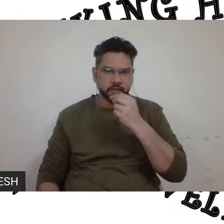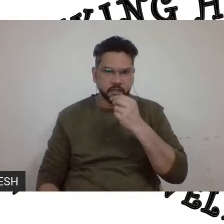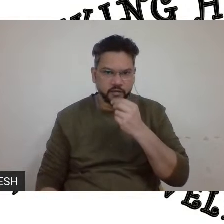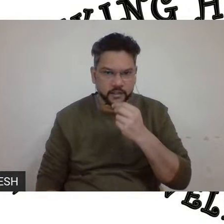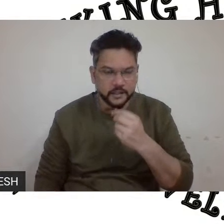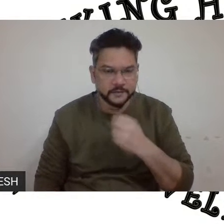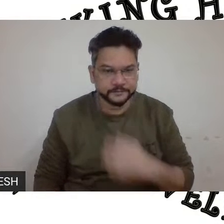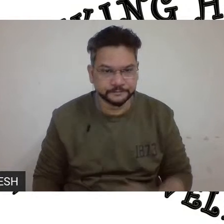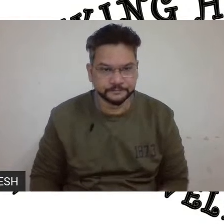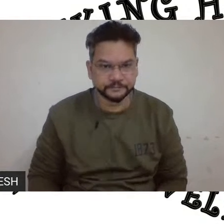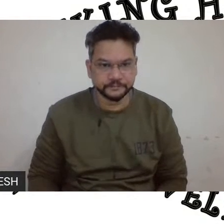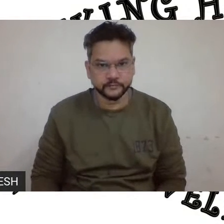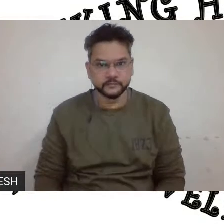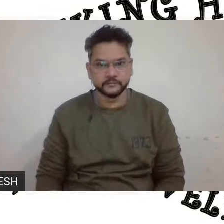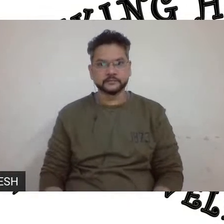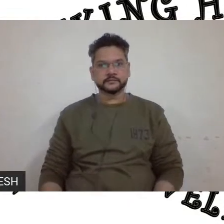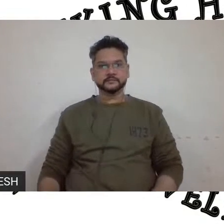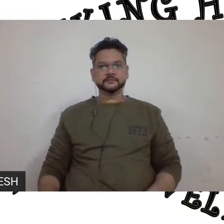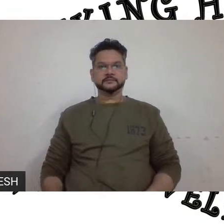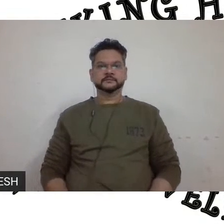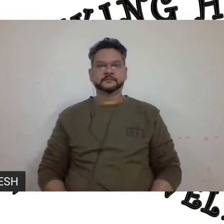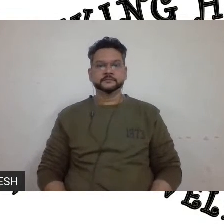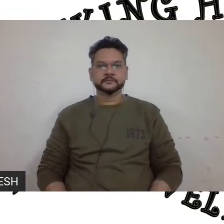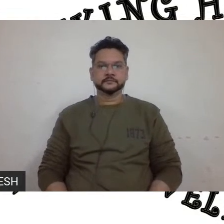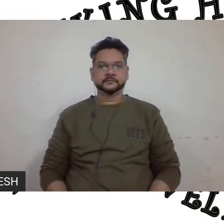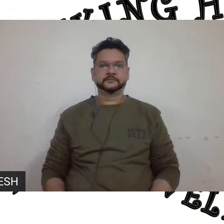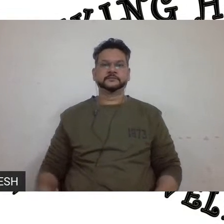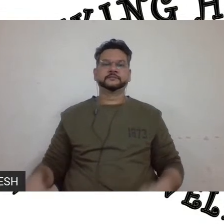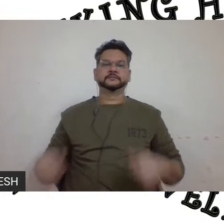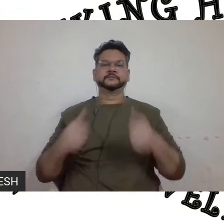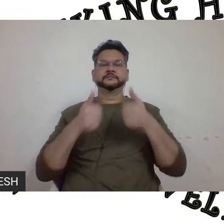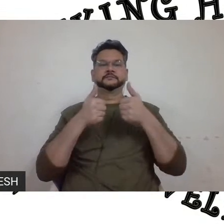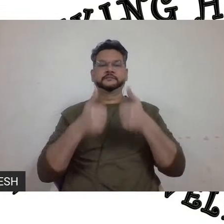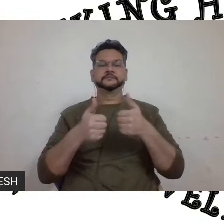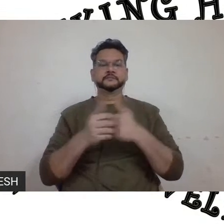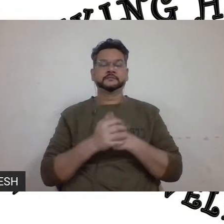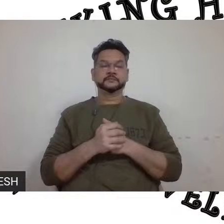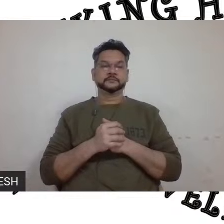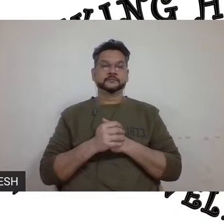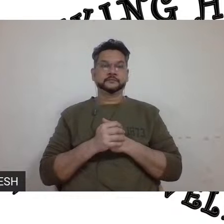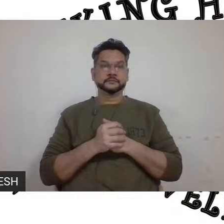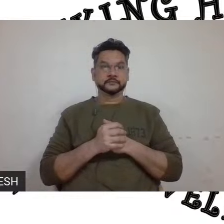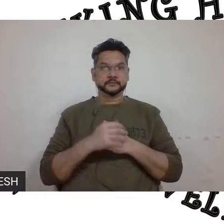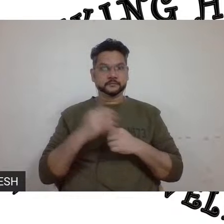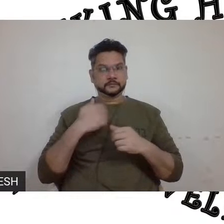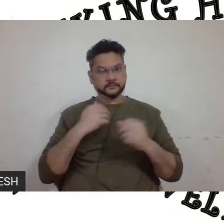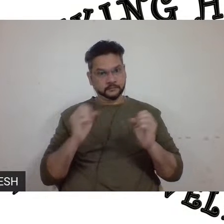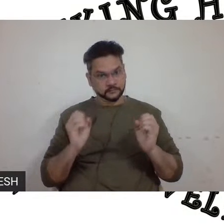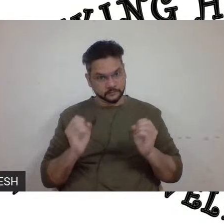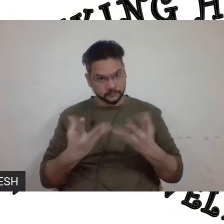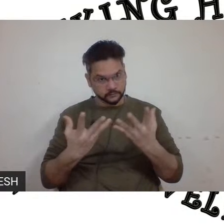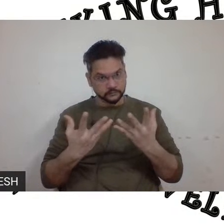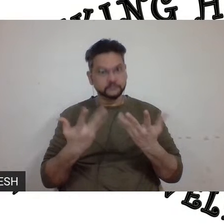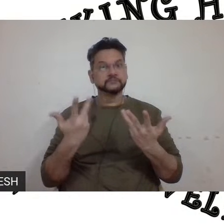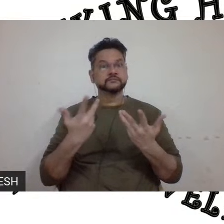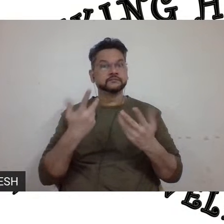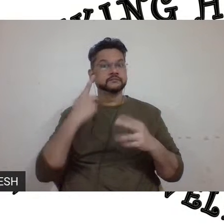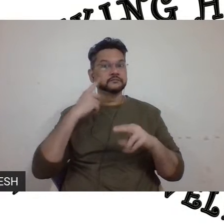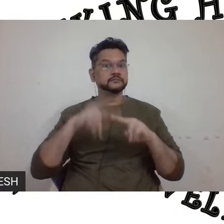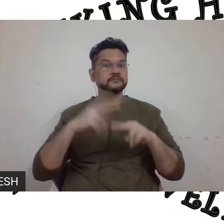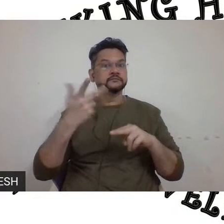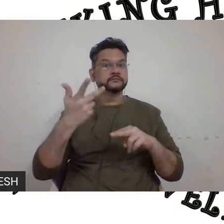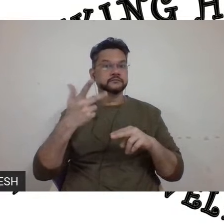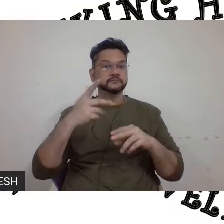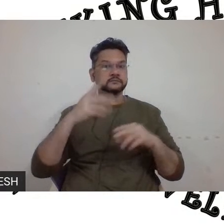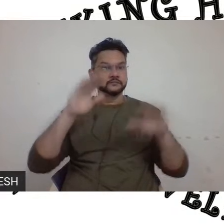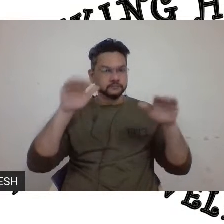Yes, sir, very loud and clear. yeah so shall I start or like is there going to be some